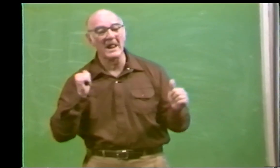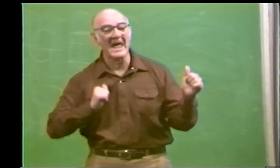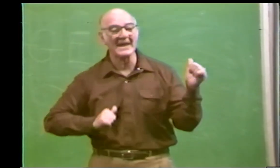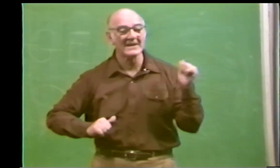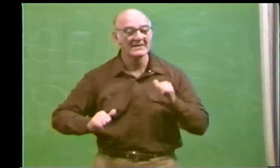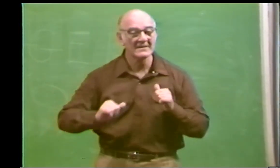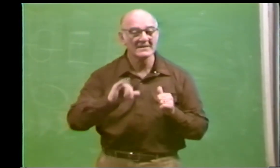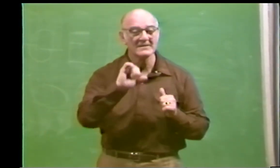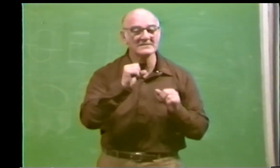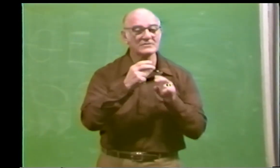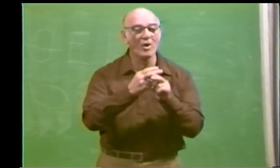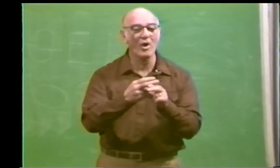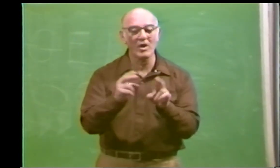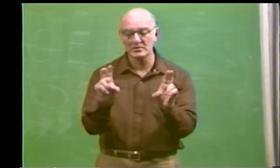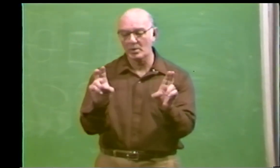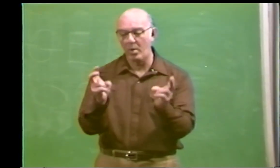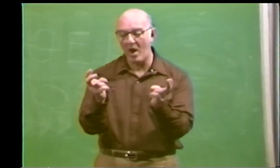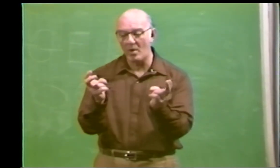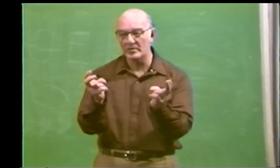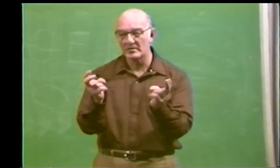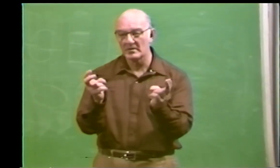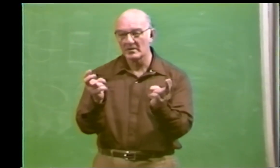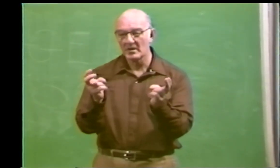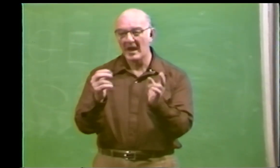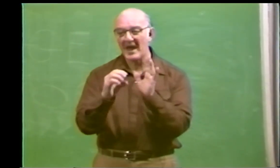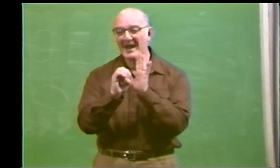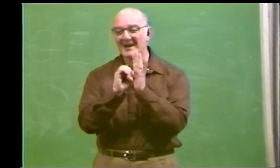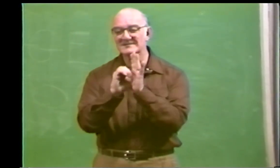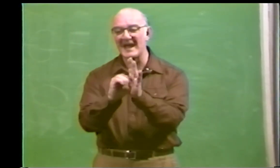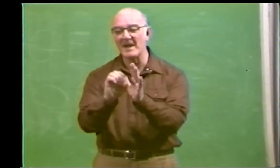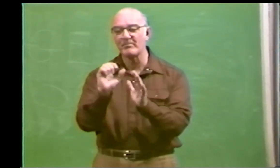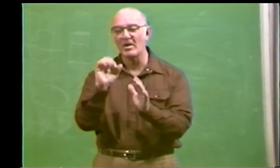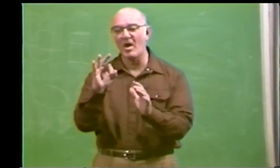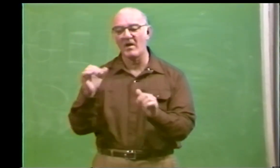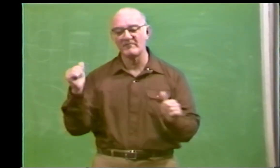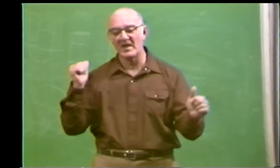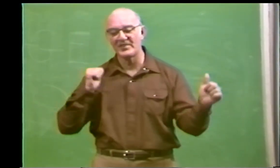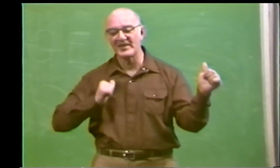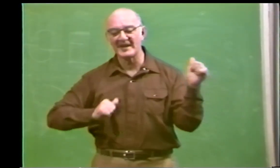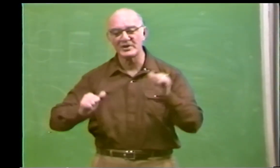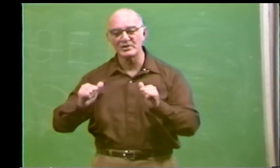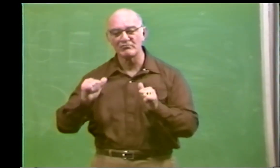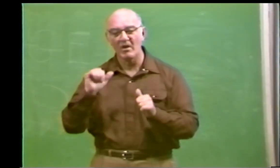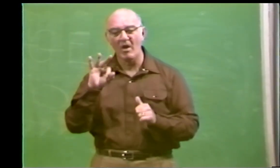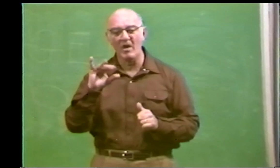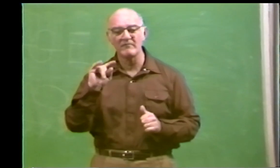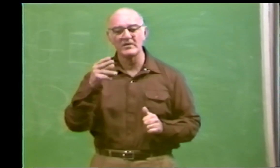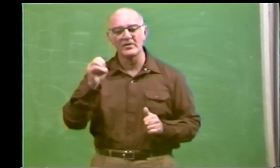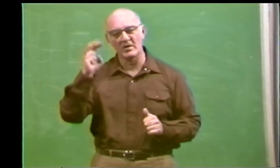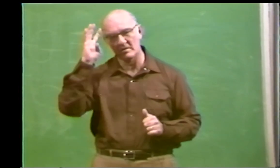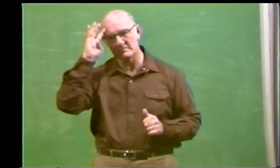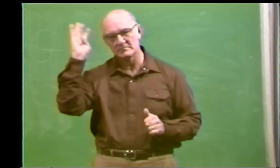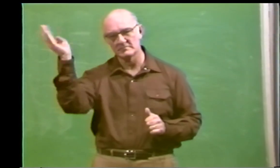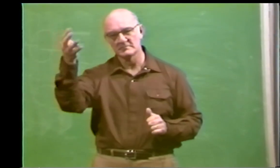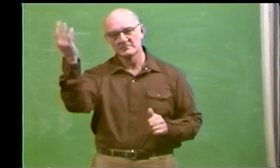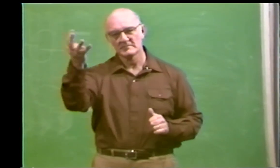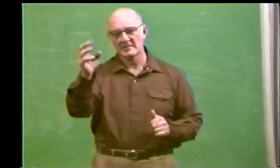play is called, quote, an example of theater of the